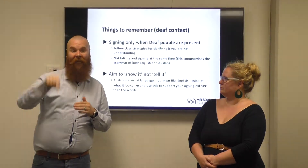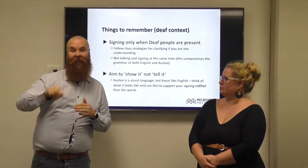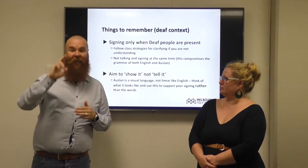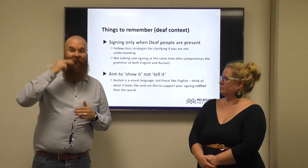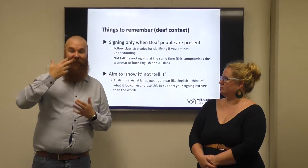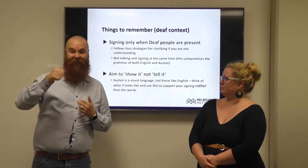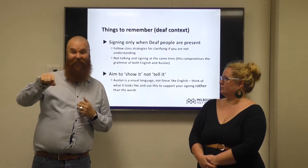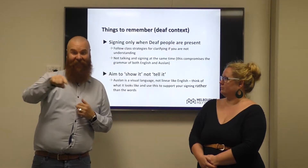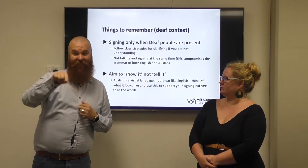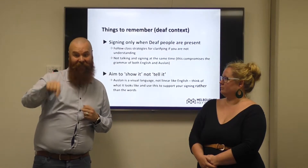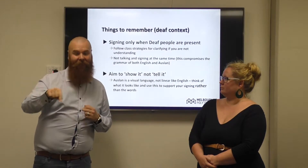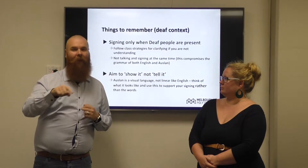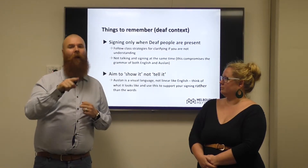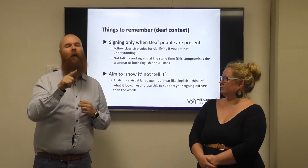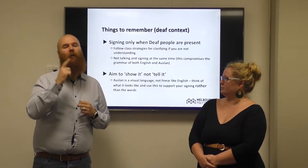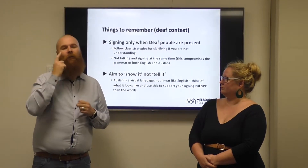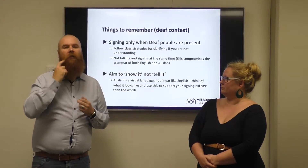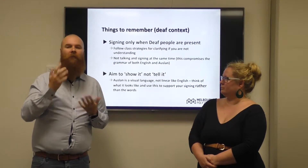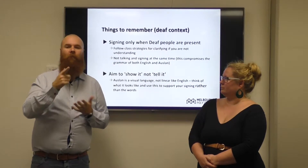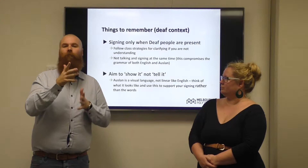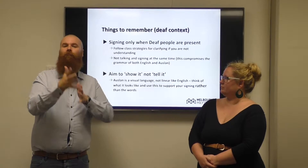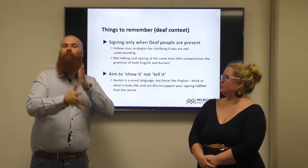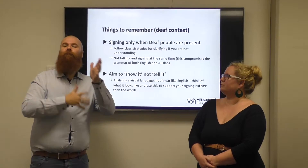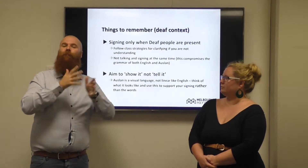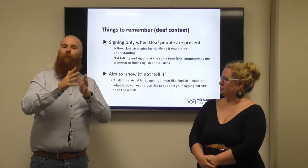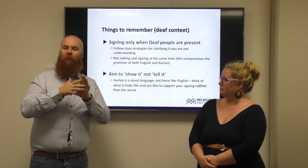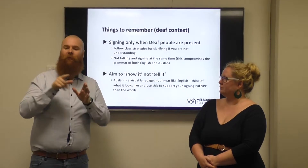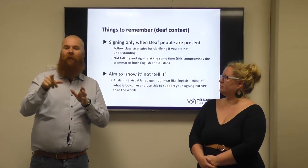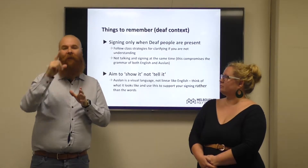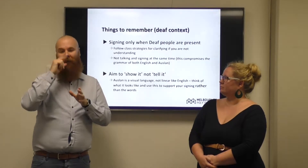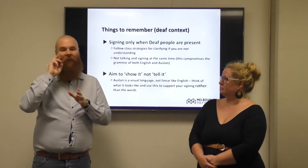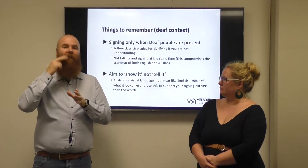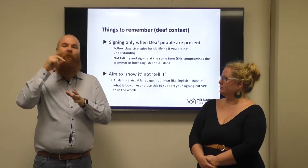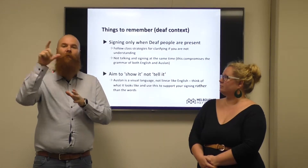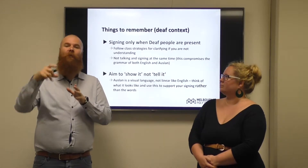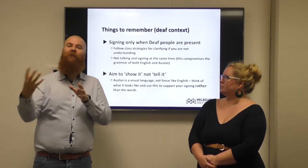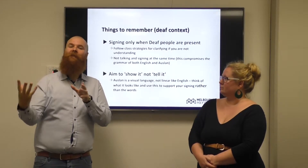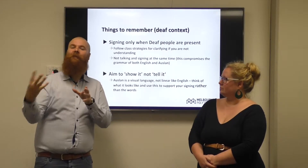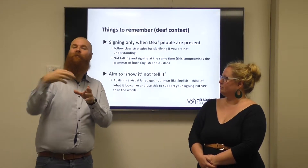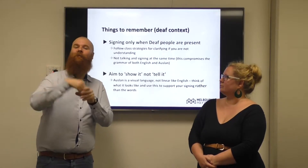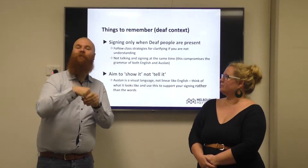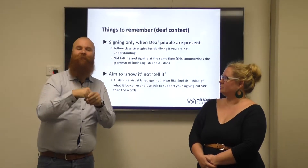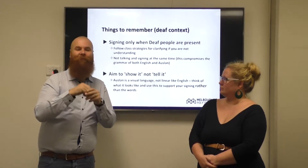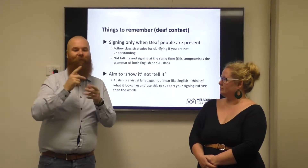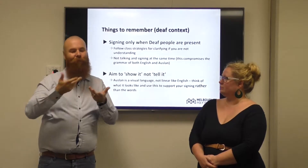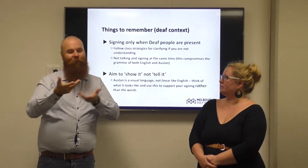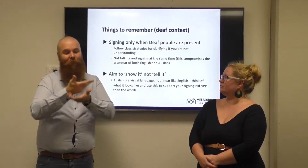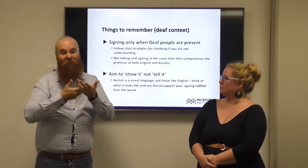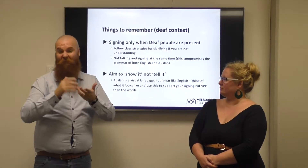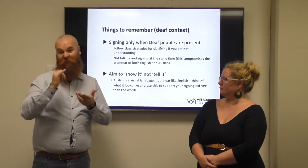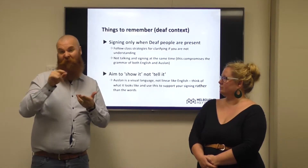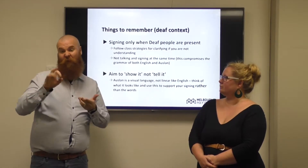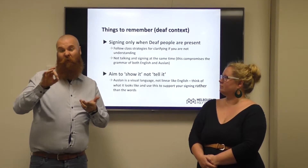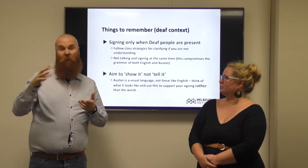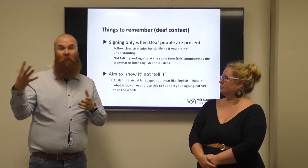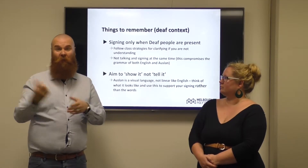But if you do see a deaf person come into your space, please try to start signing instead. And that way the deaf person can be